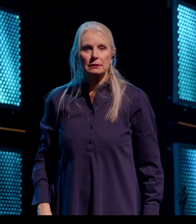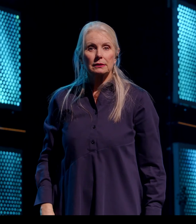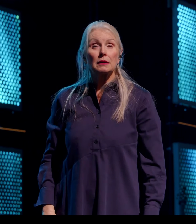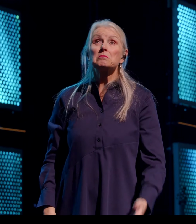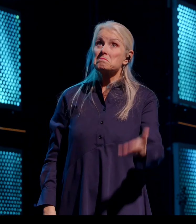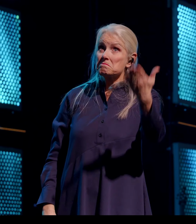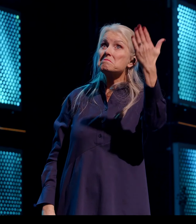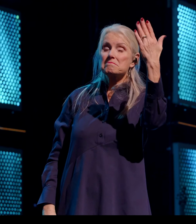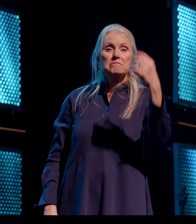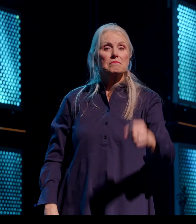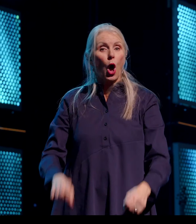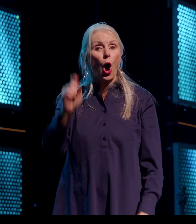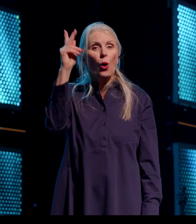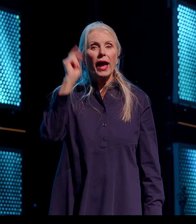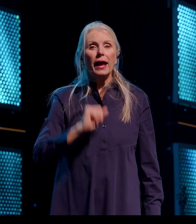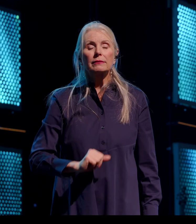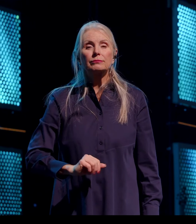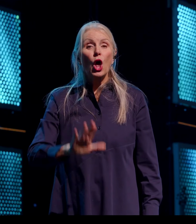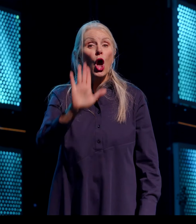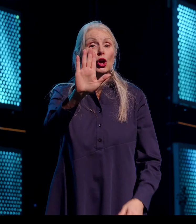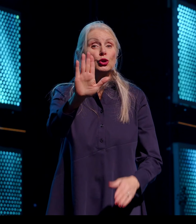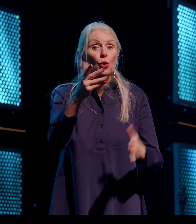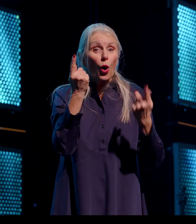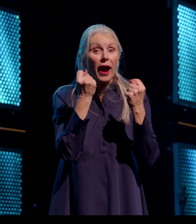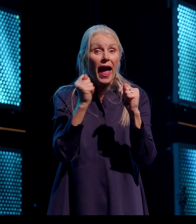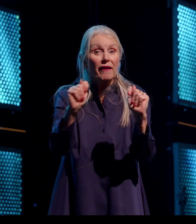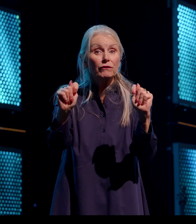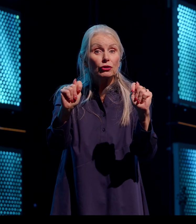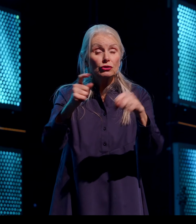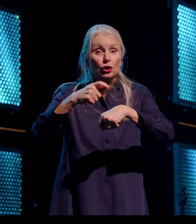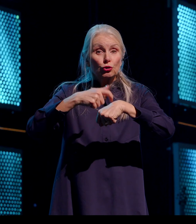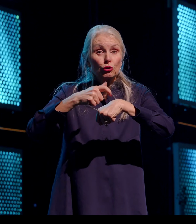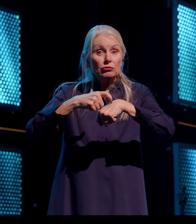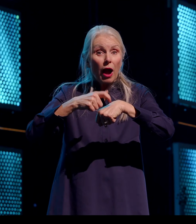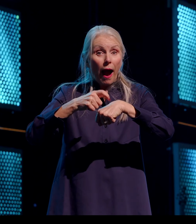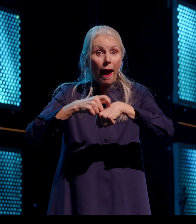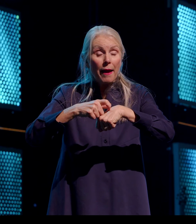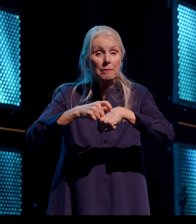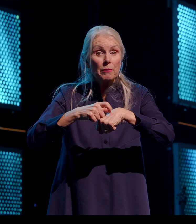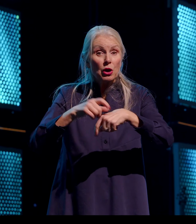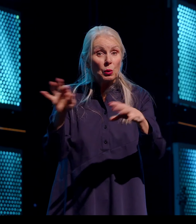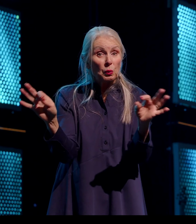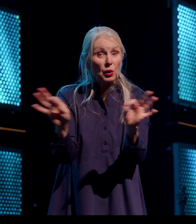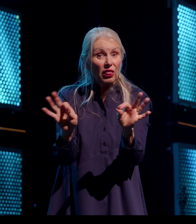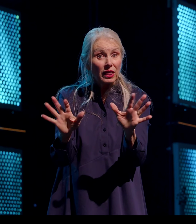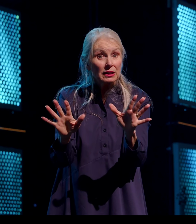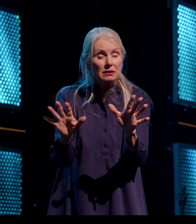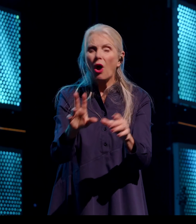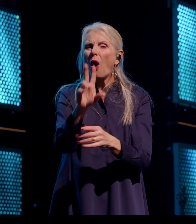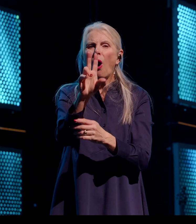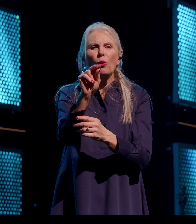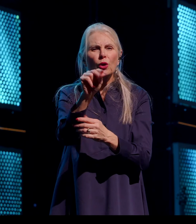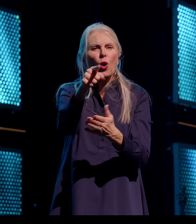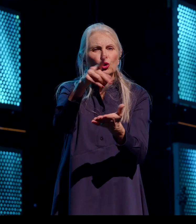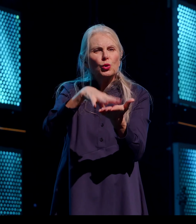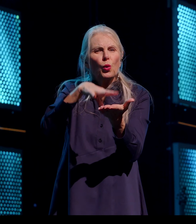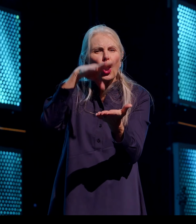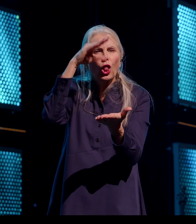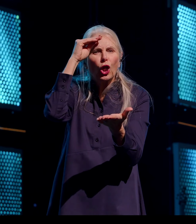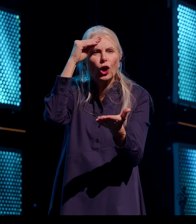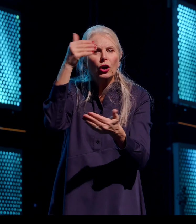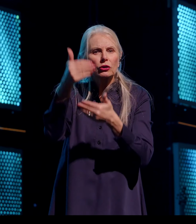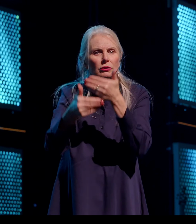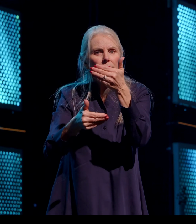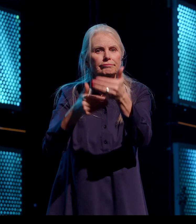Okay. Were your efforts and time pointless? No. God may have taught you lessons along the way. And in